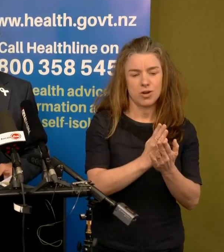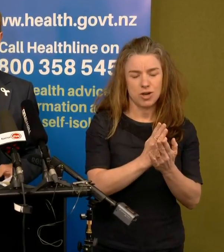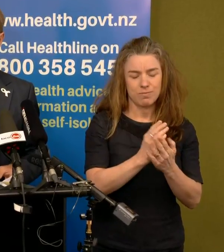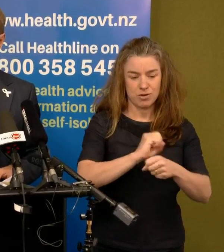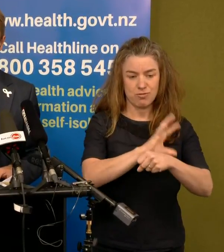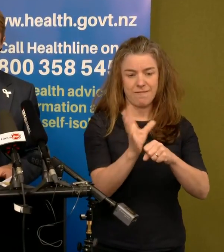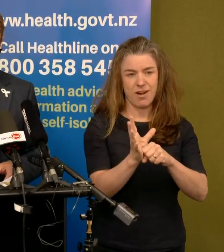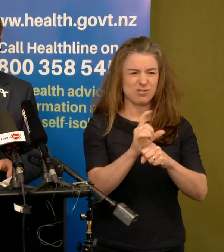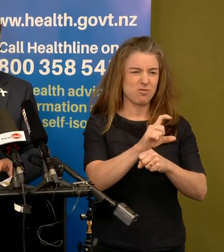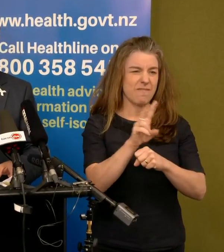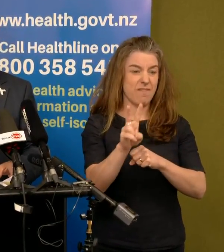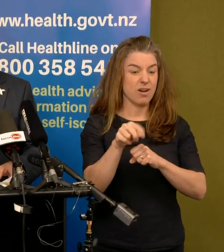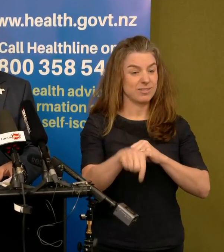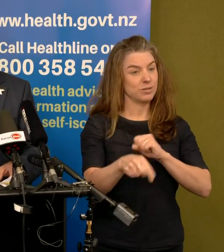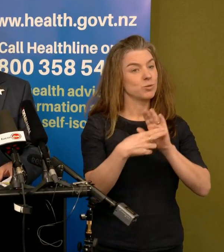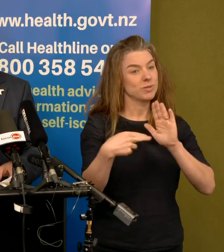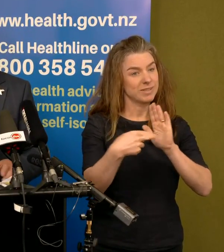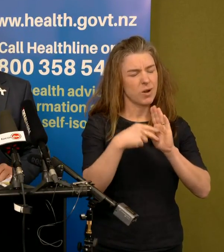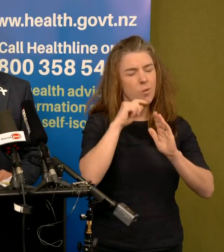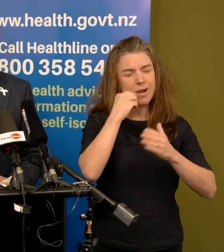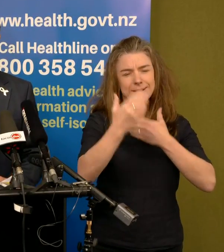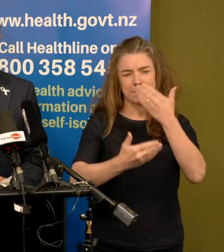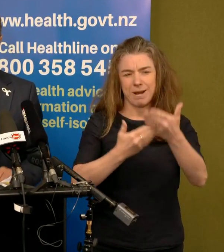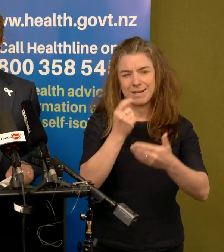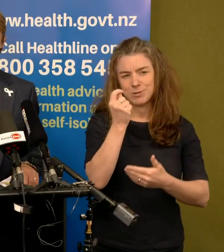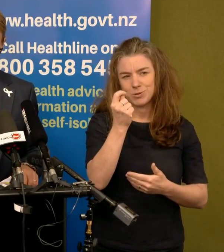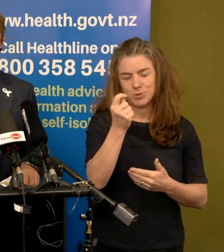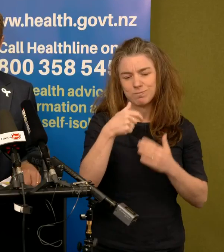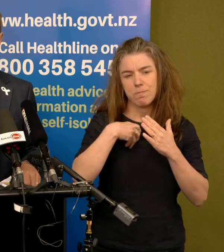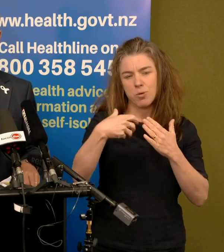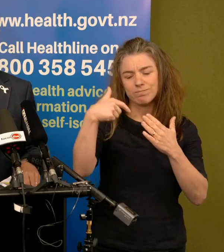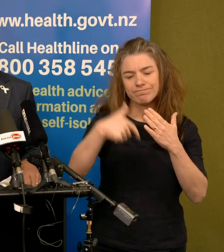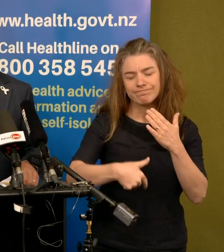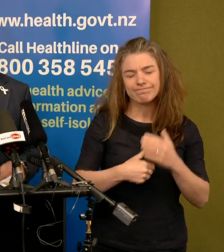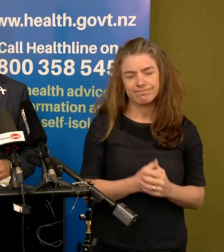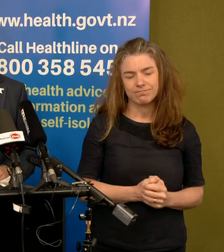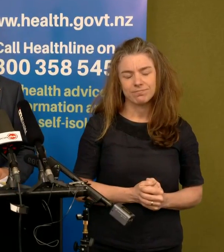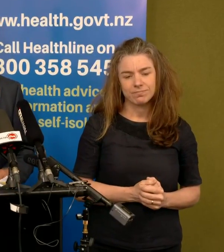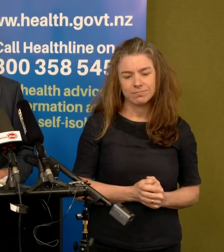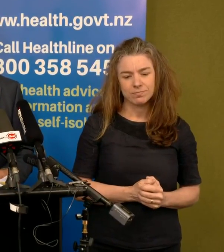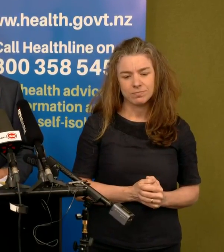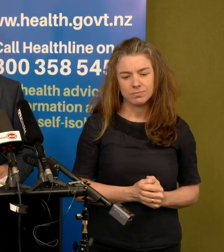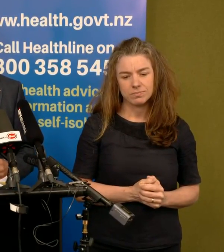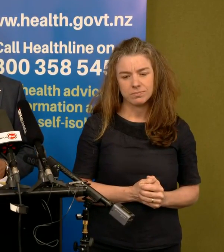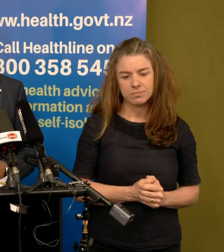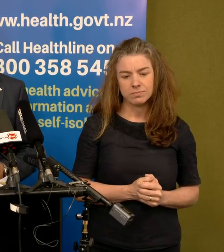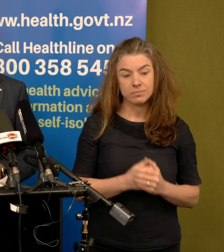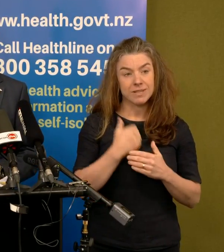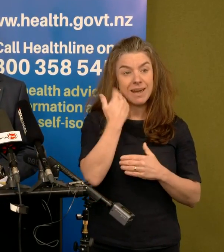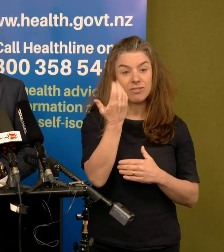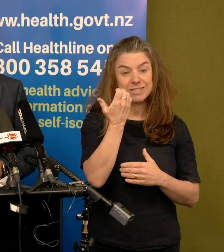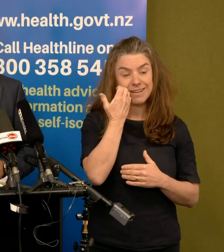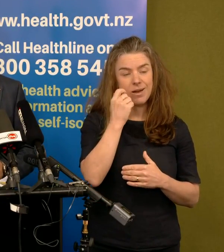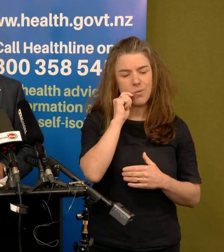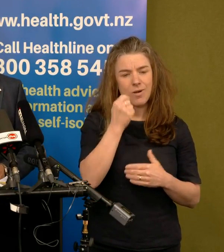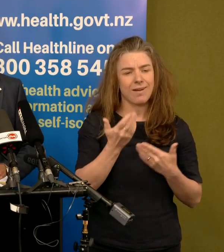give more detail on that shortly. We are committed to providing timely information, and what we're going to do is do that now daily in